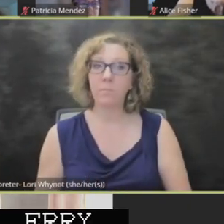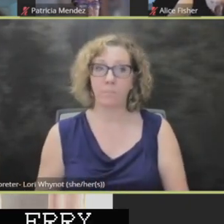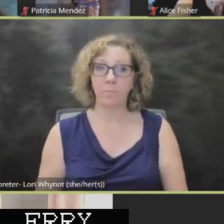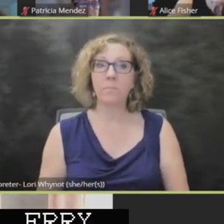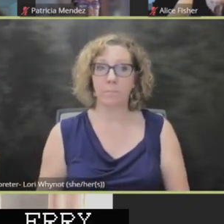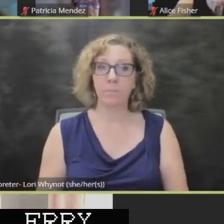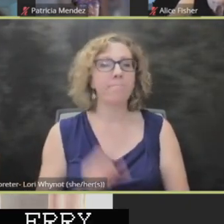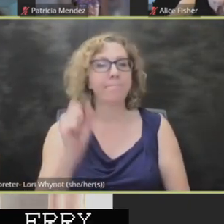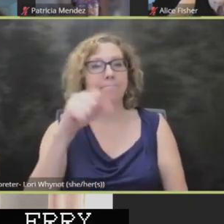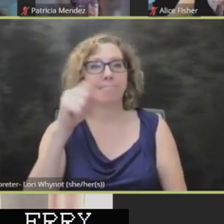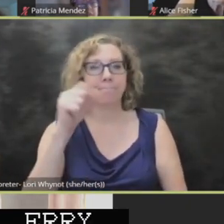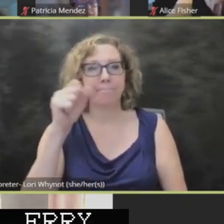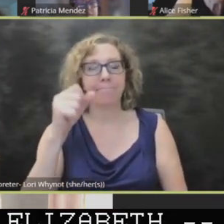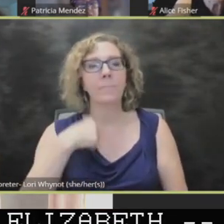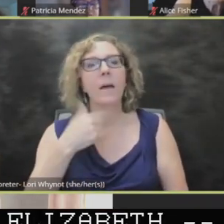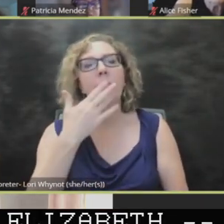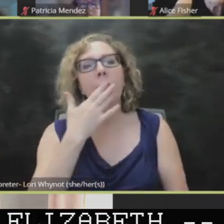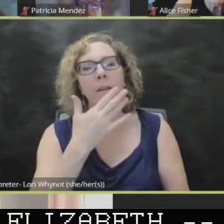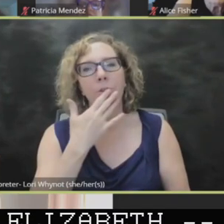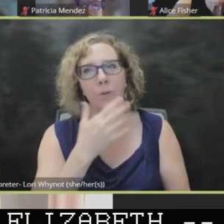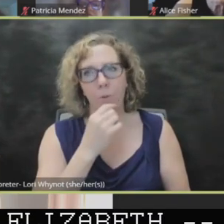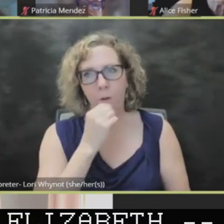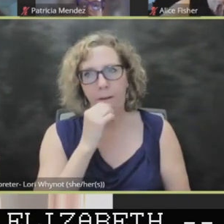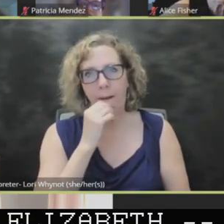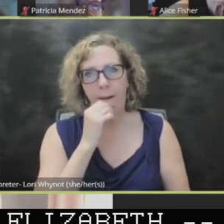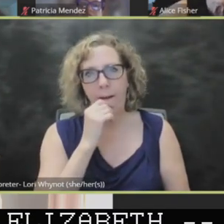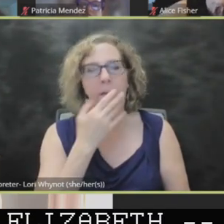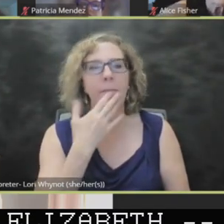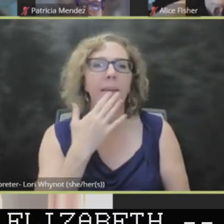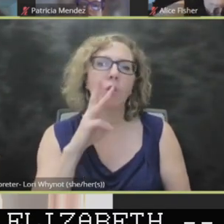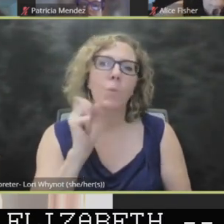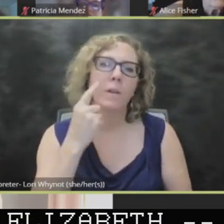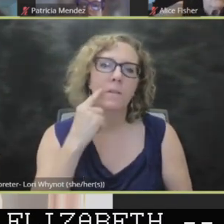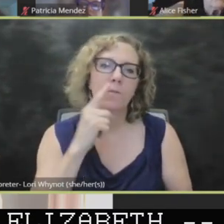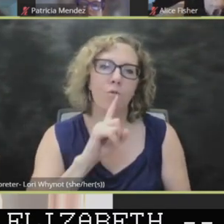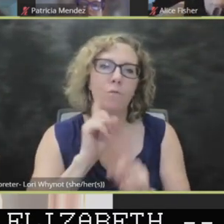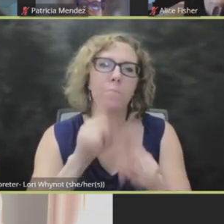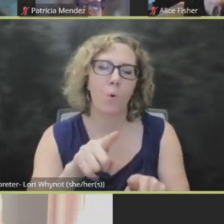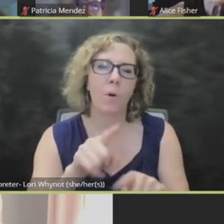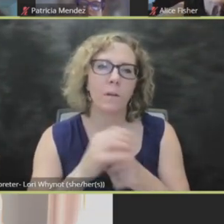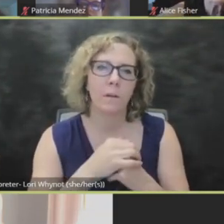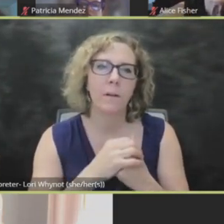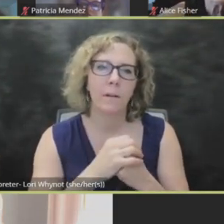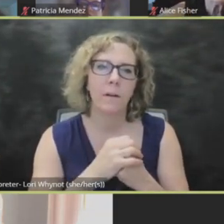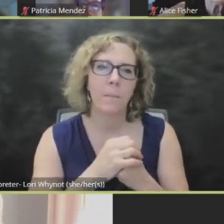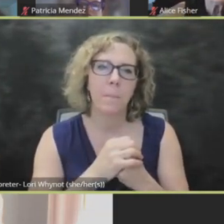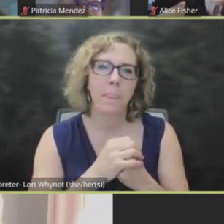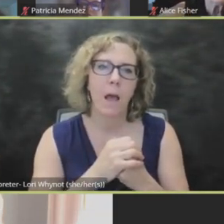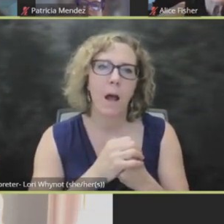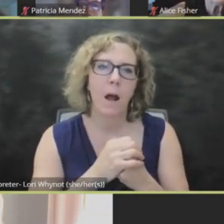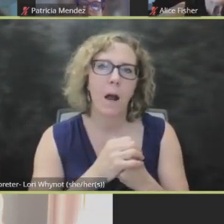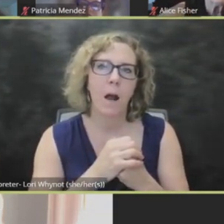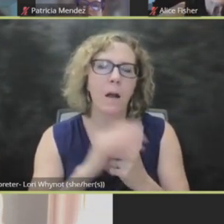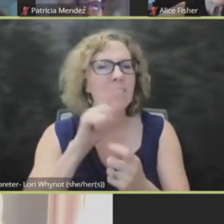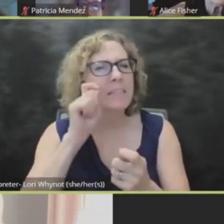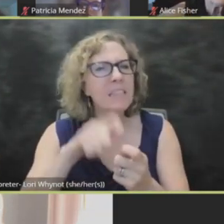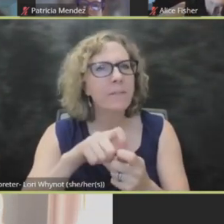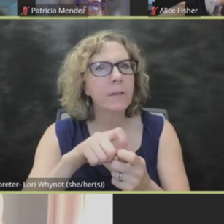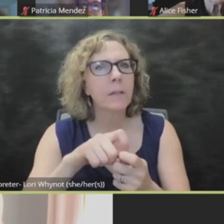Yes. Thank you, Wes, for the report, but in